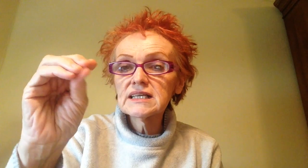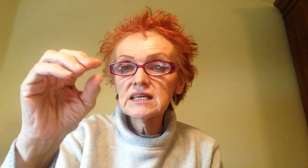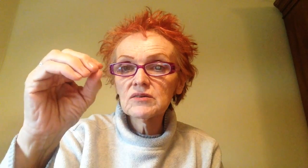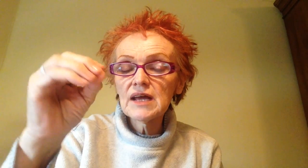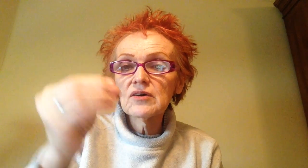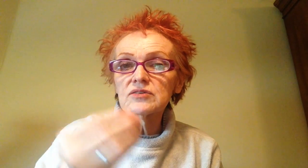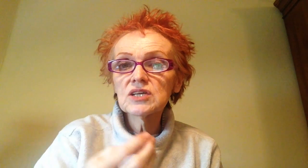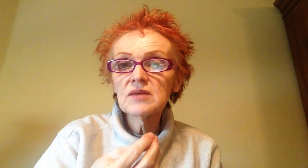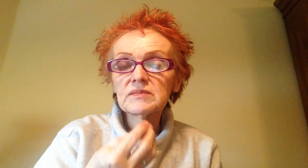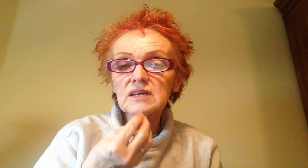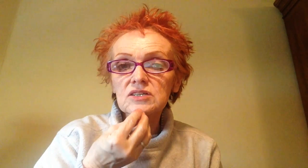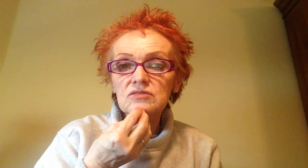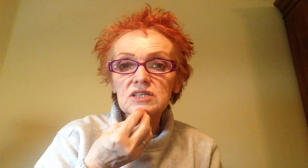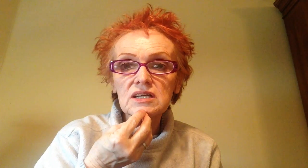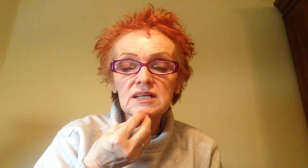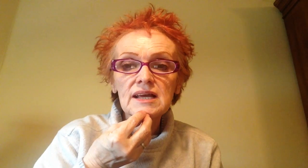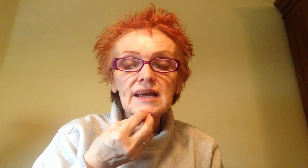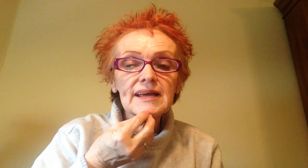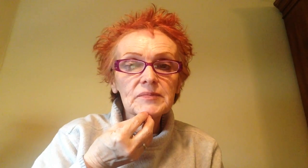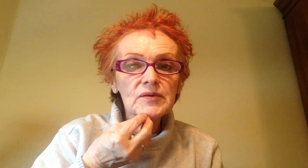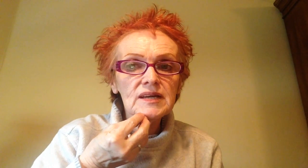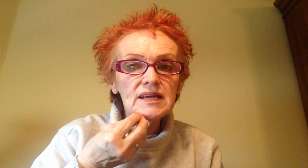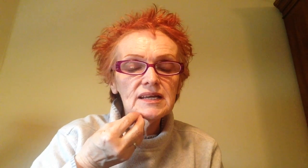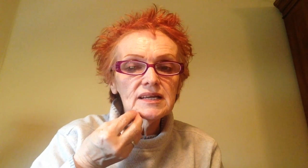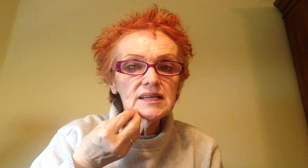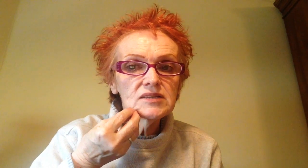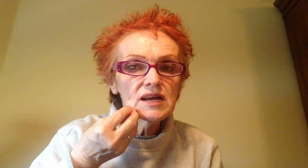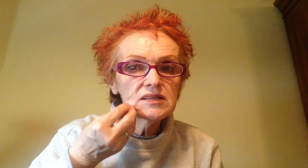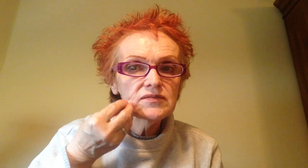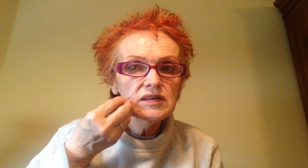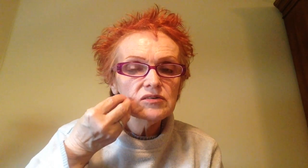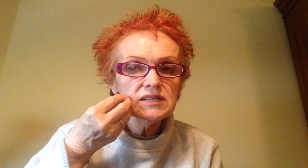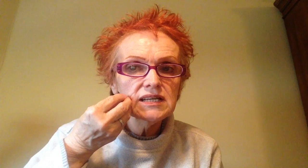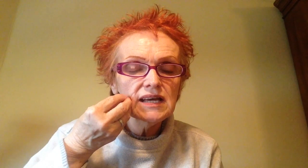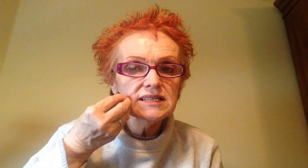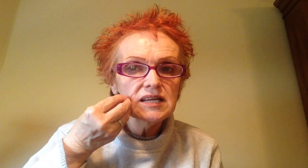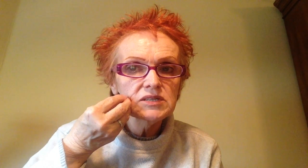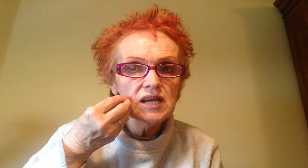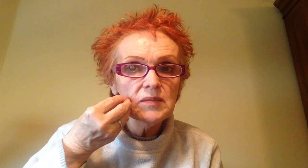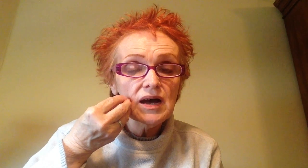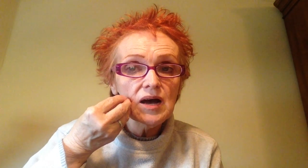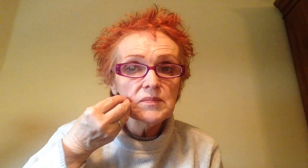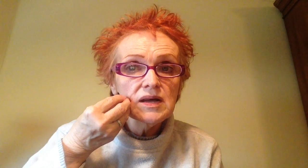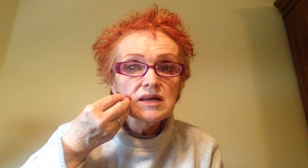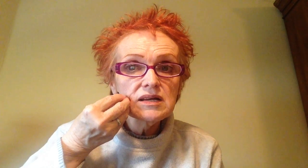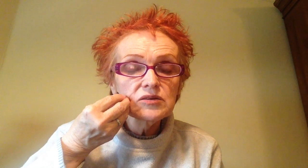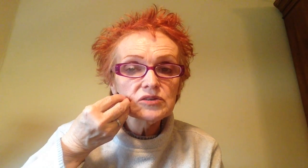C or that O shape, touch your chin, and bring it, drag the fingers in that same shape up your